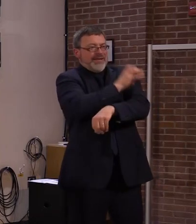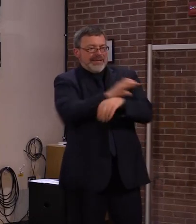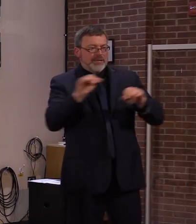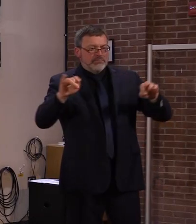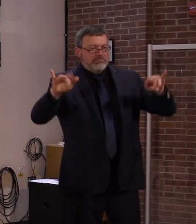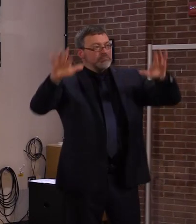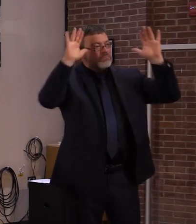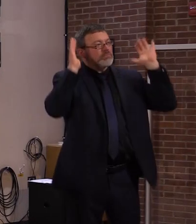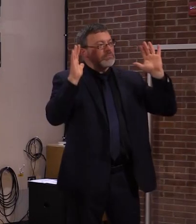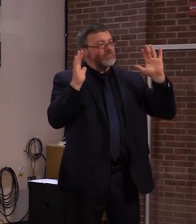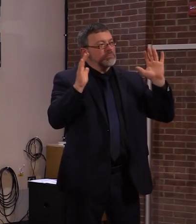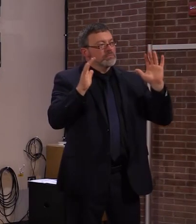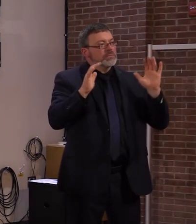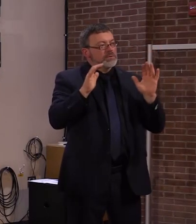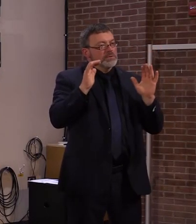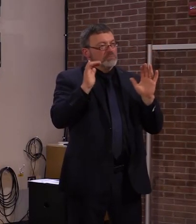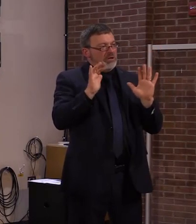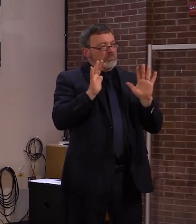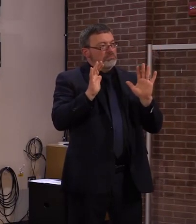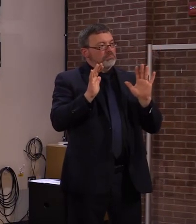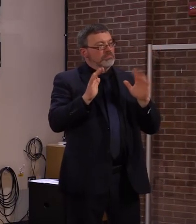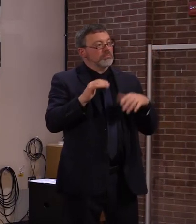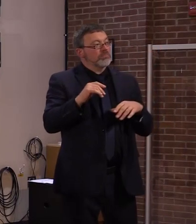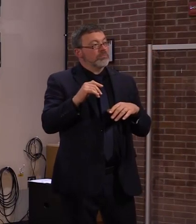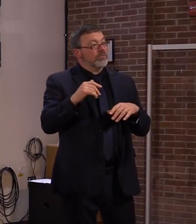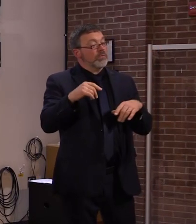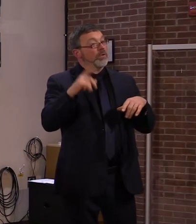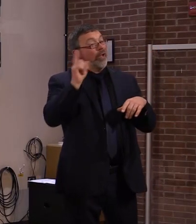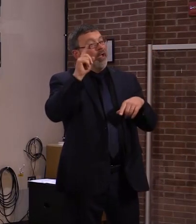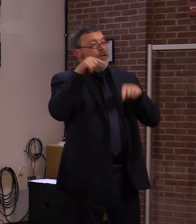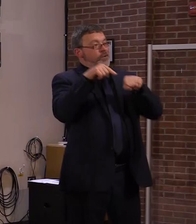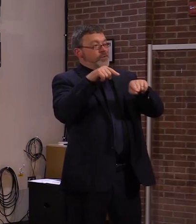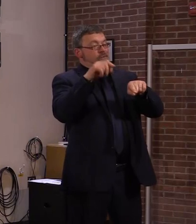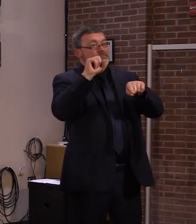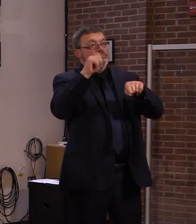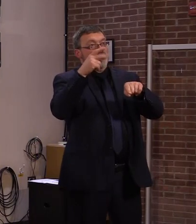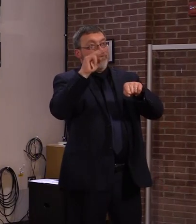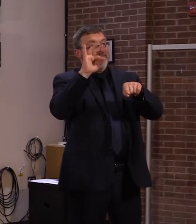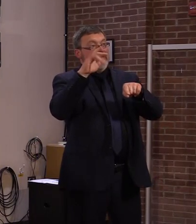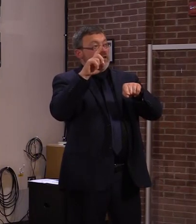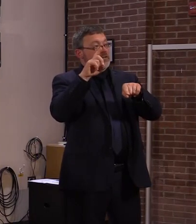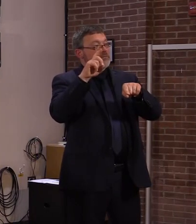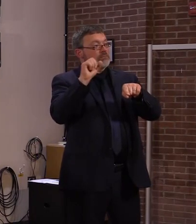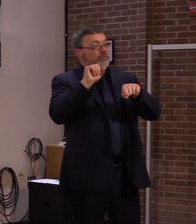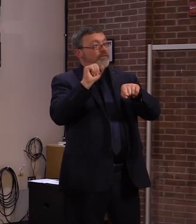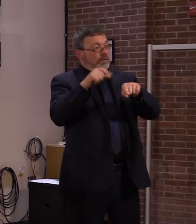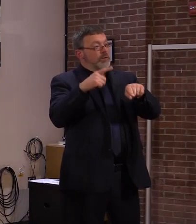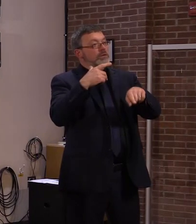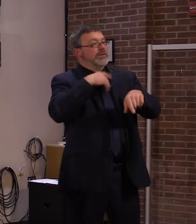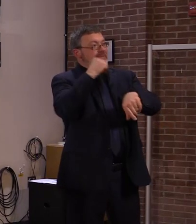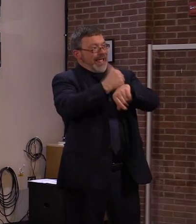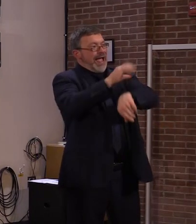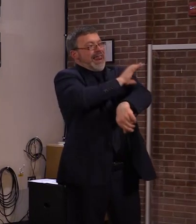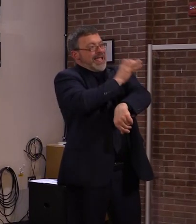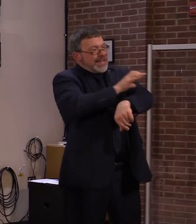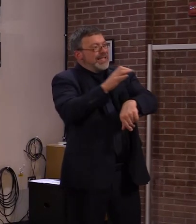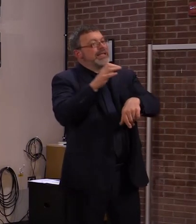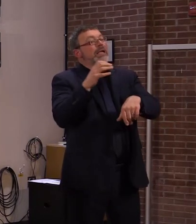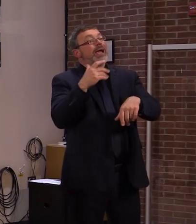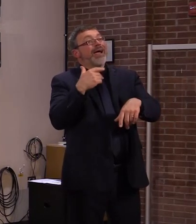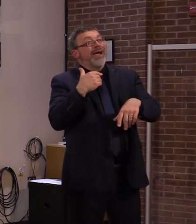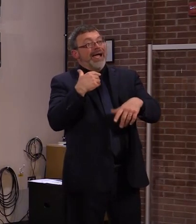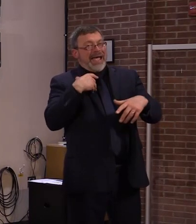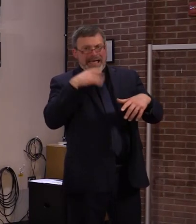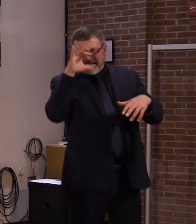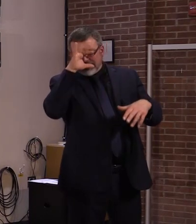our issue. For example, we added a clinic in Springfield, and we needed personnel to deal with that. So I think